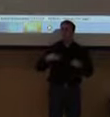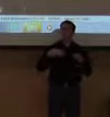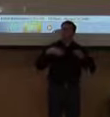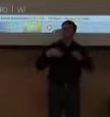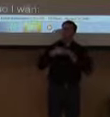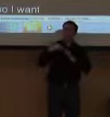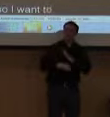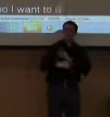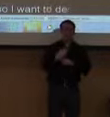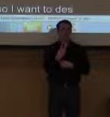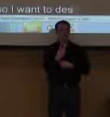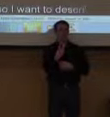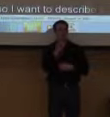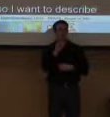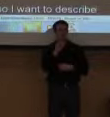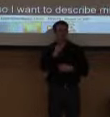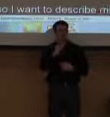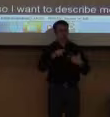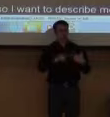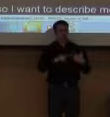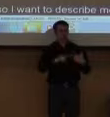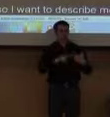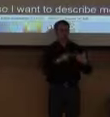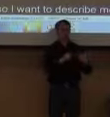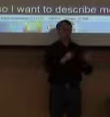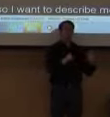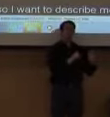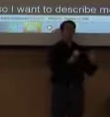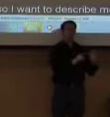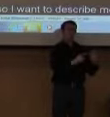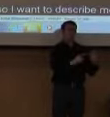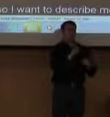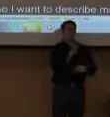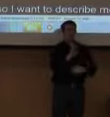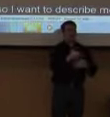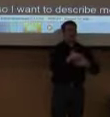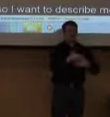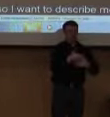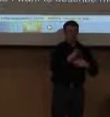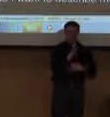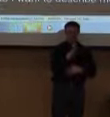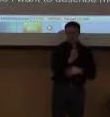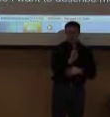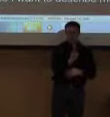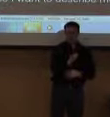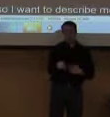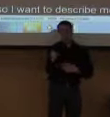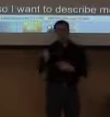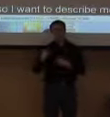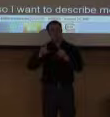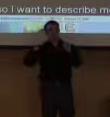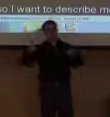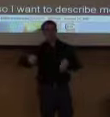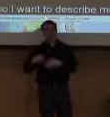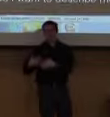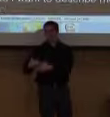depth 2 features of Google Plus Hangouts. One being the document sharing feature, the other being a screen share